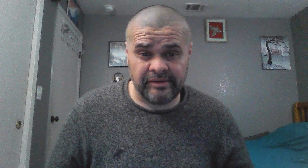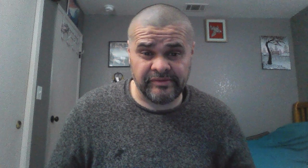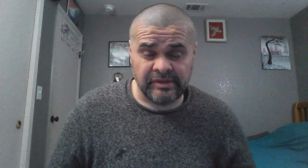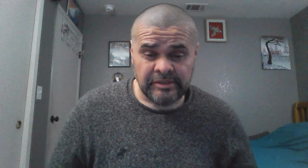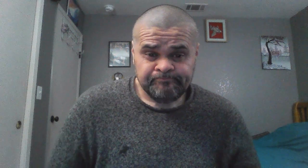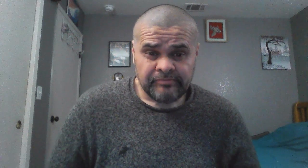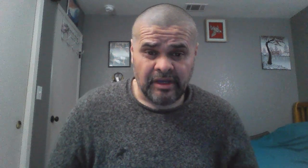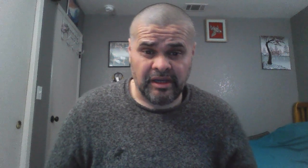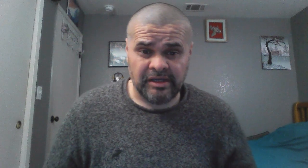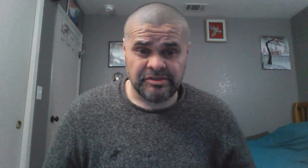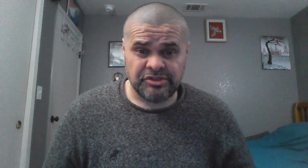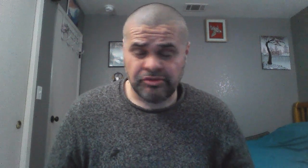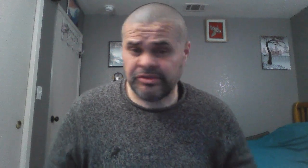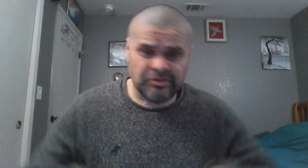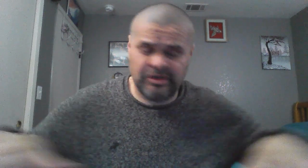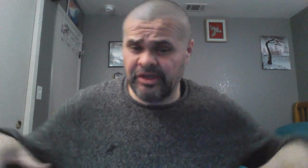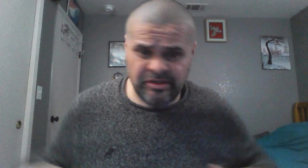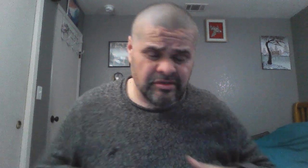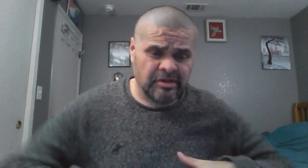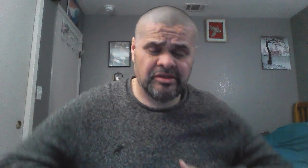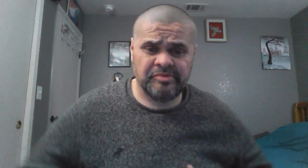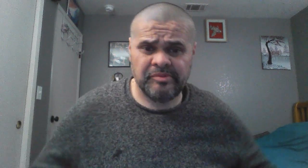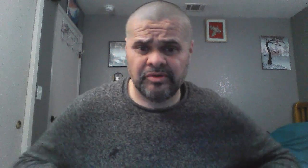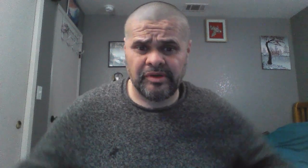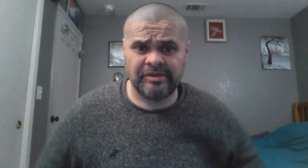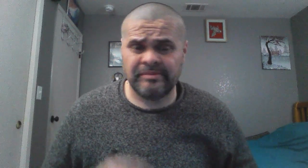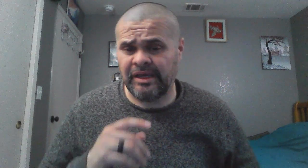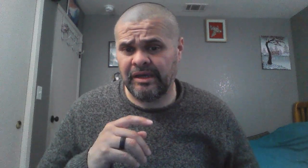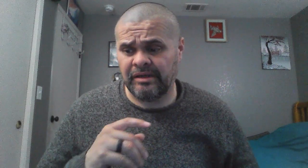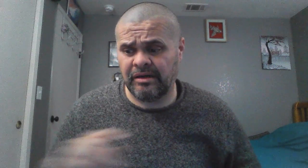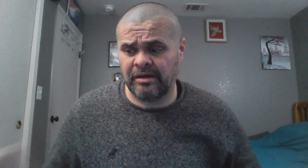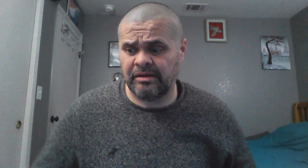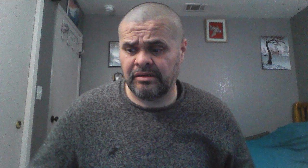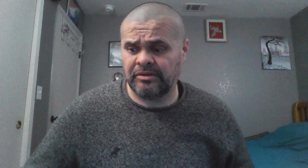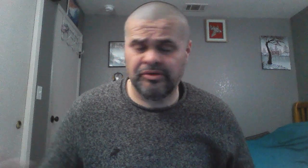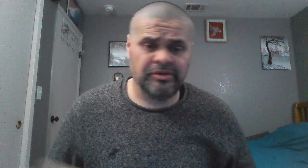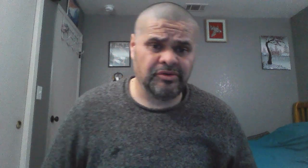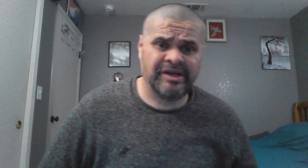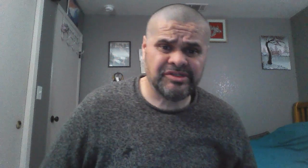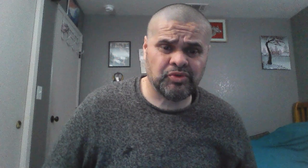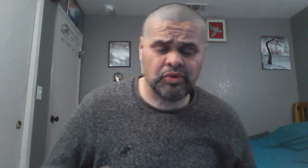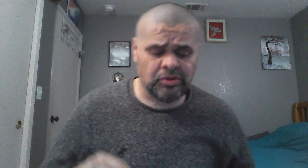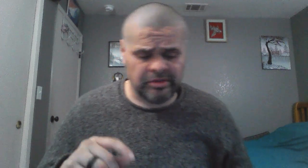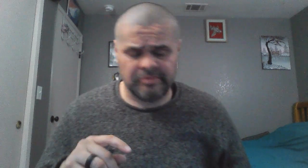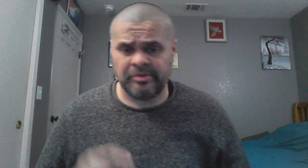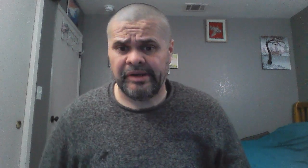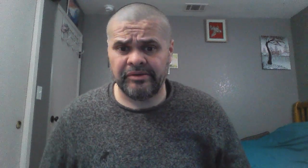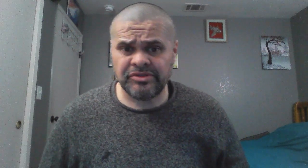have children or other people around them that are going through high school or they're preparing to